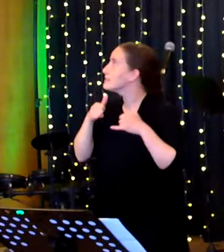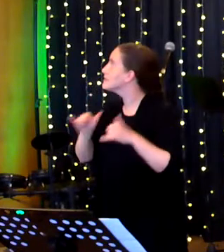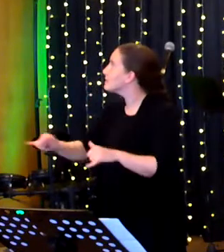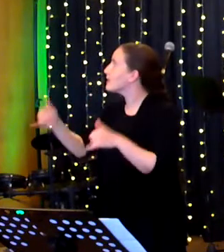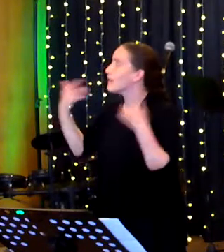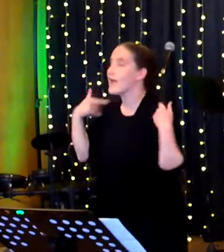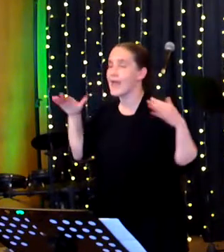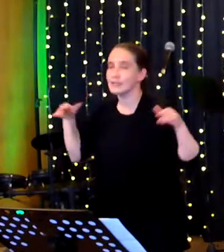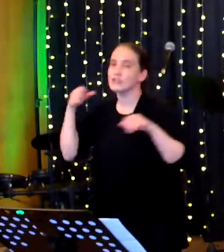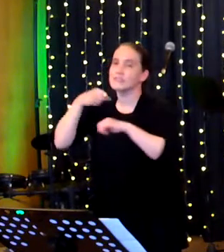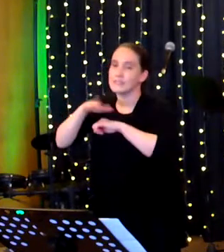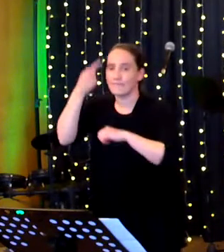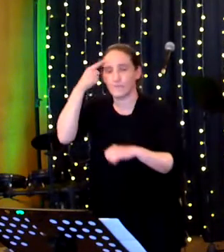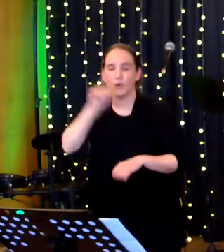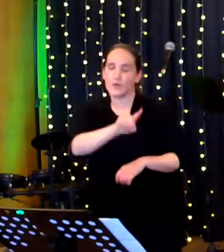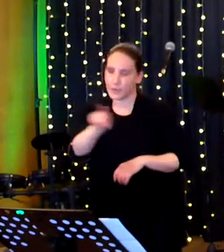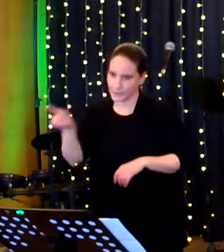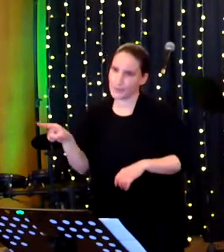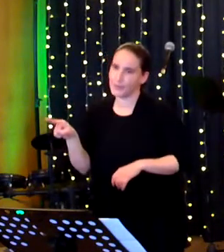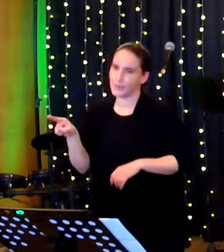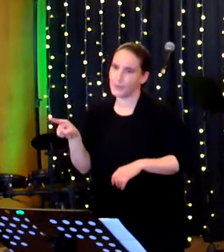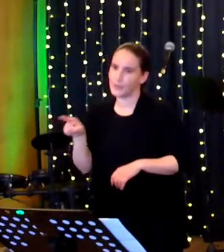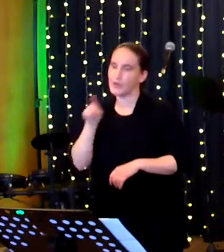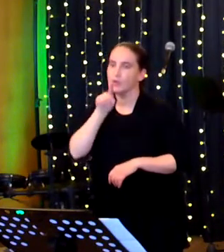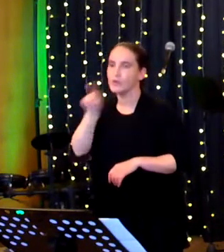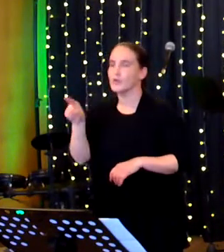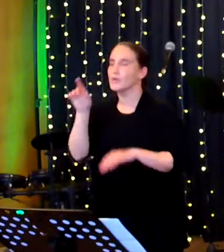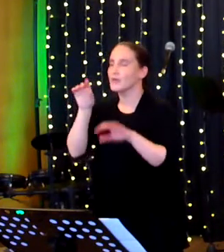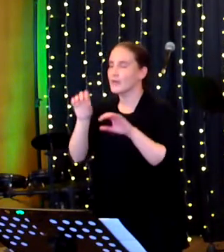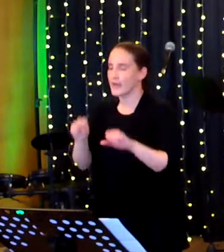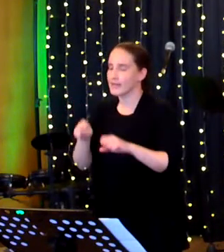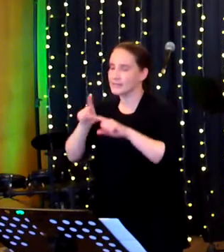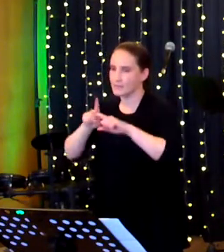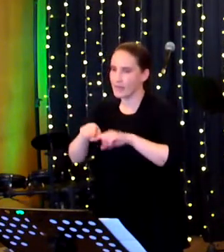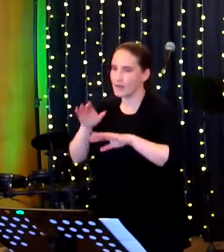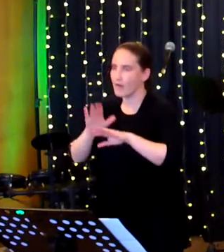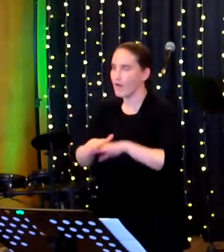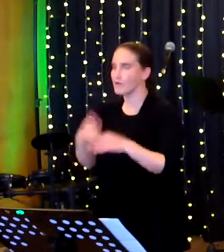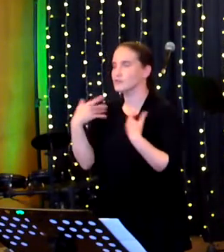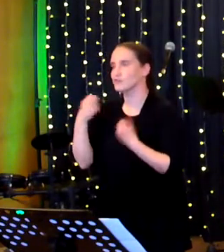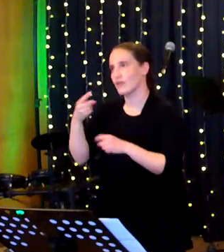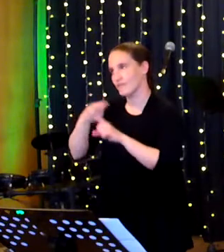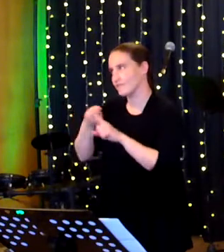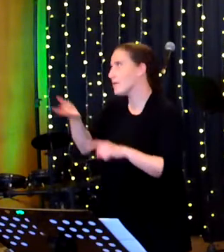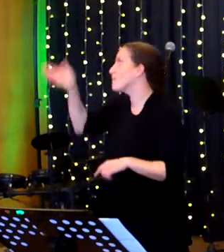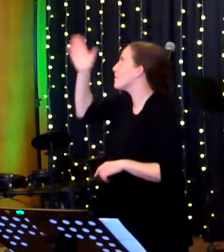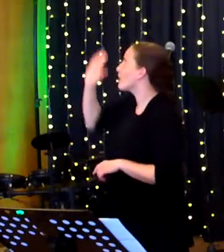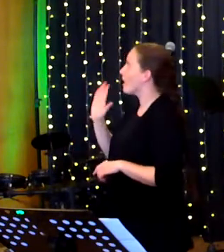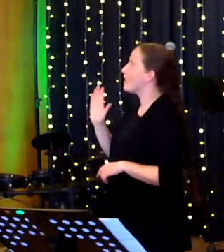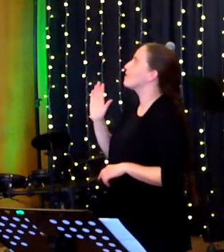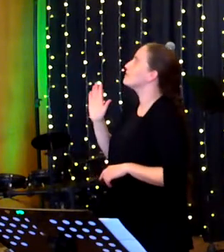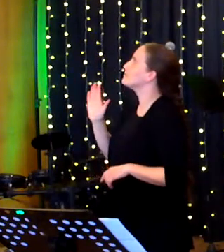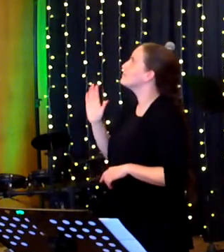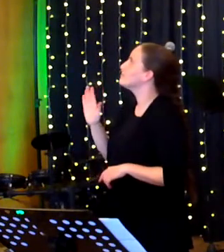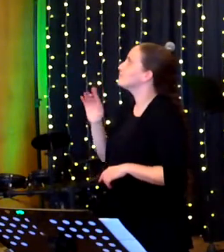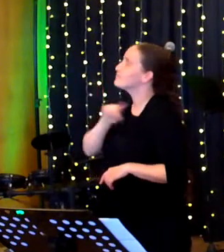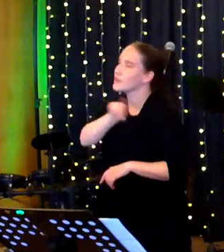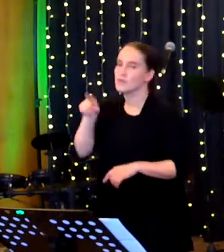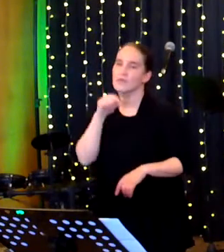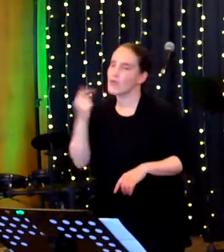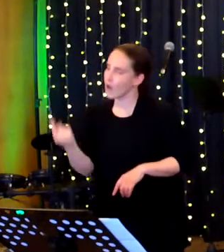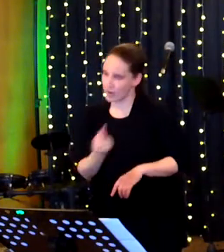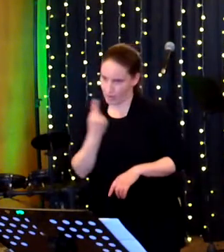favor from the moment you prayed. And you can rely on his strength, not just your own. And I can promise you, he